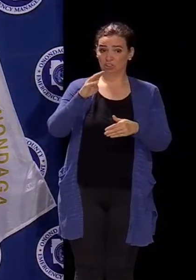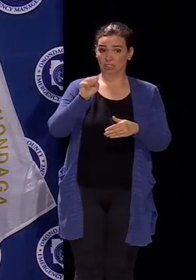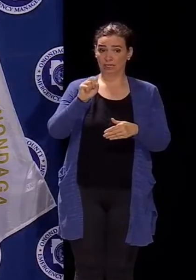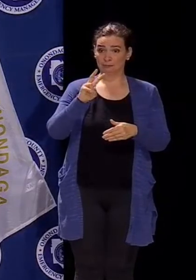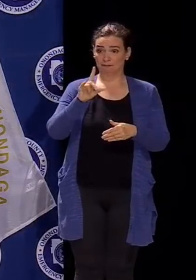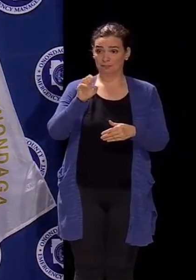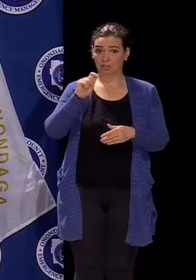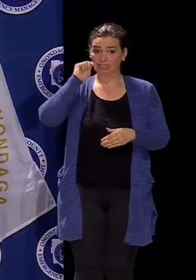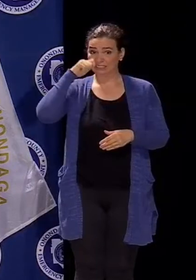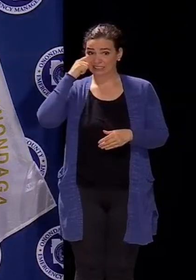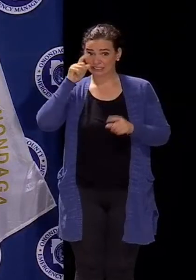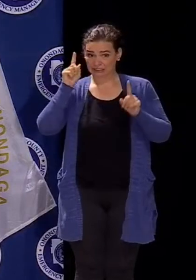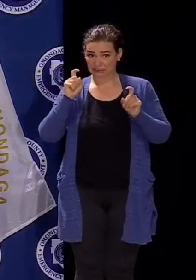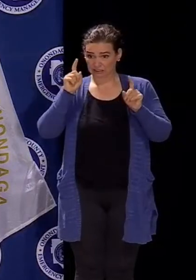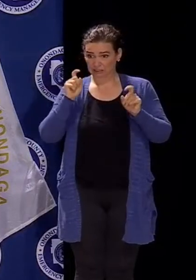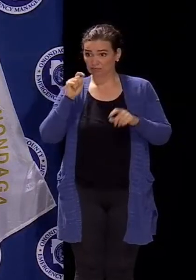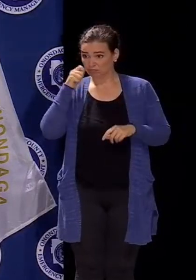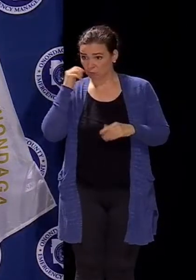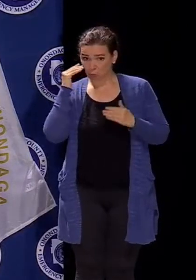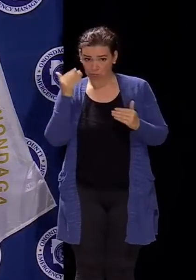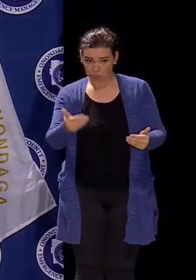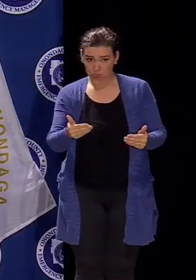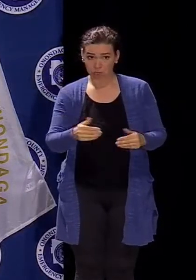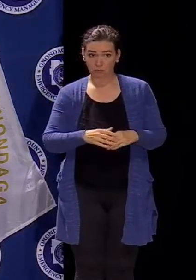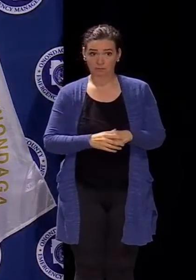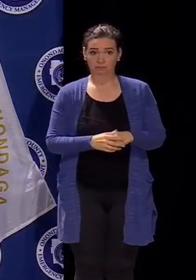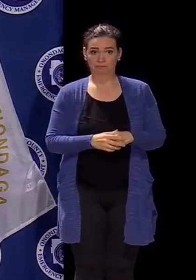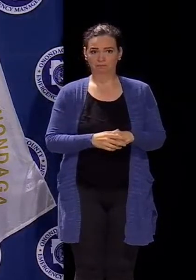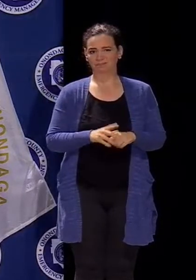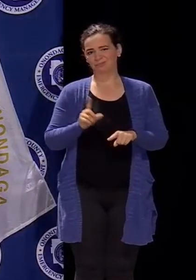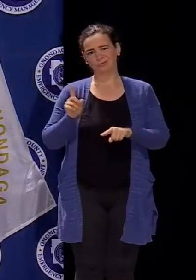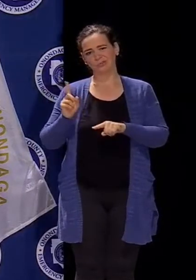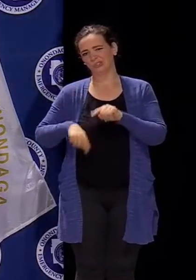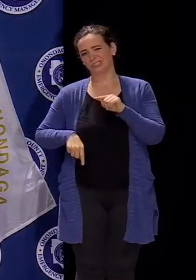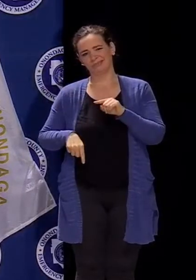testing at the Justice Center downtown because of the circumstances that we've been all dealing